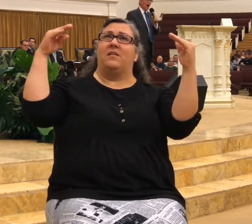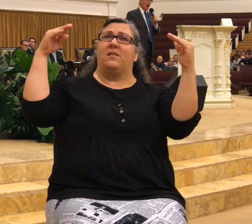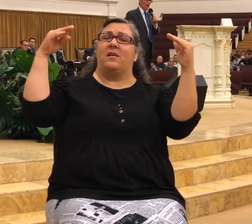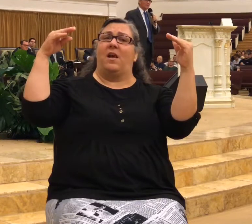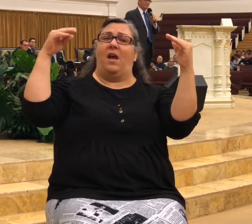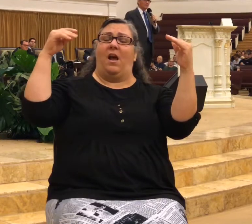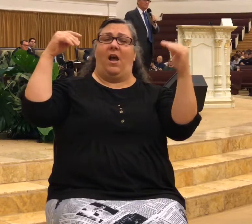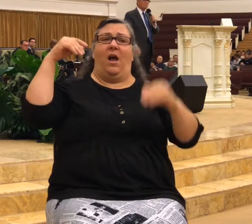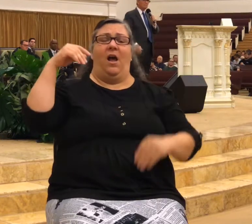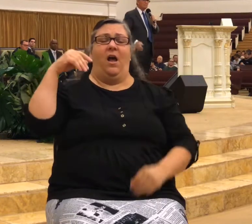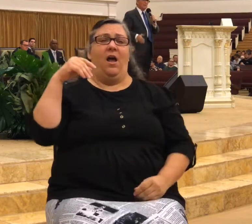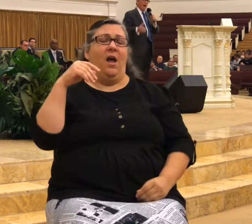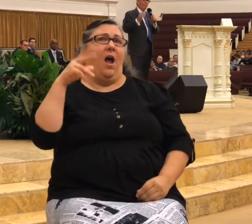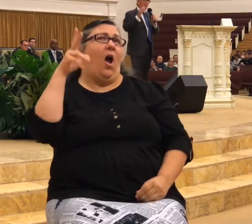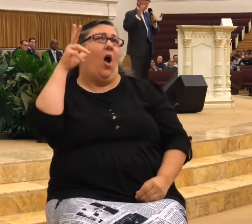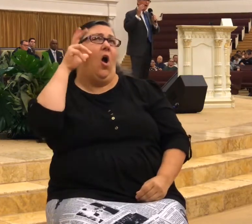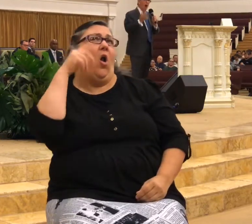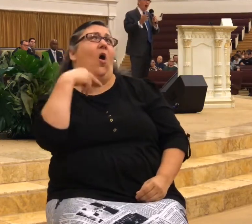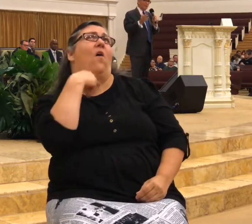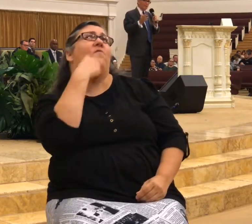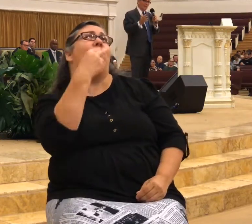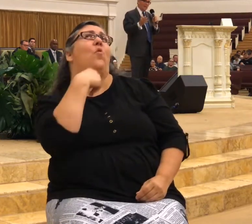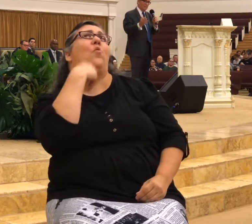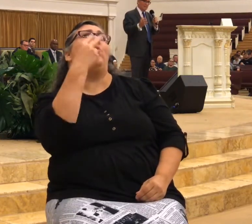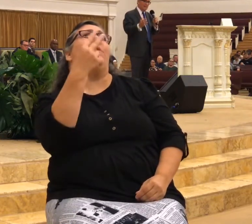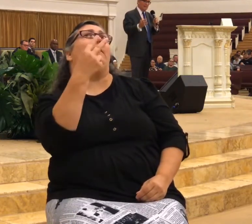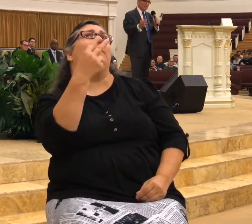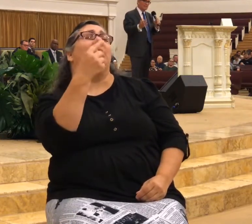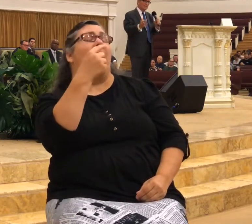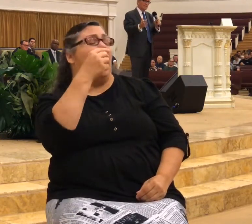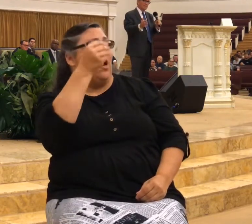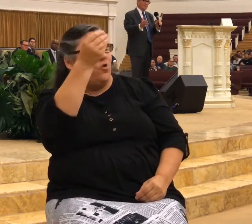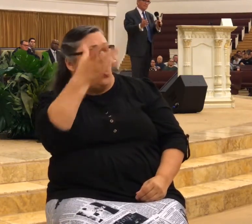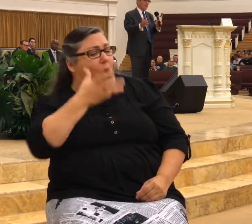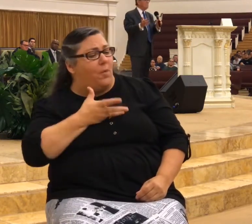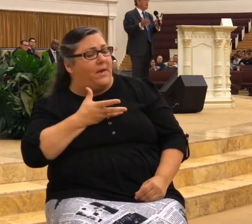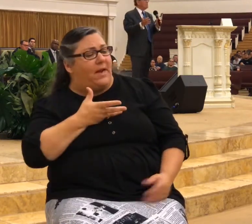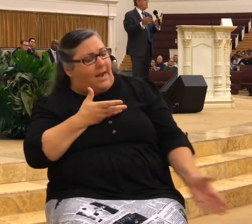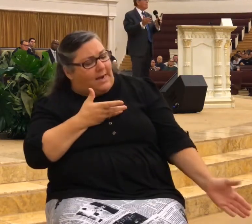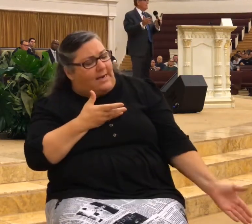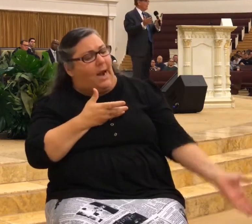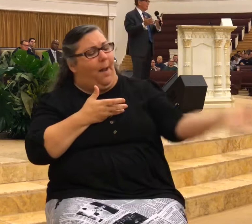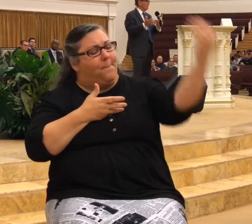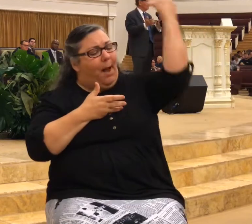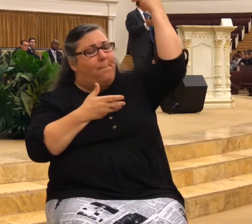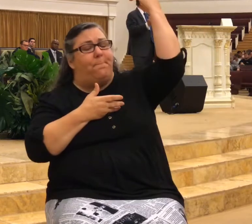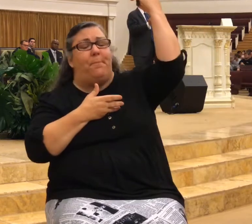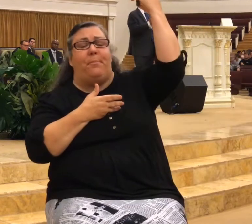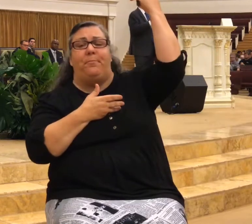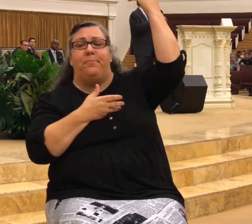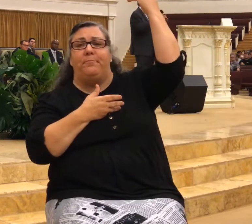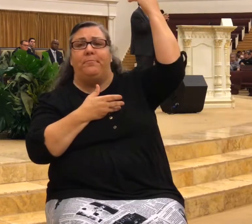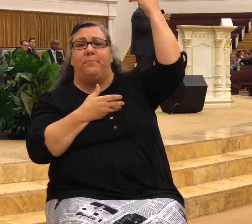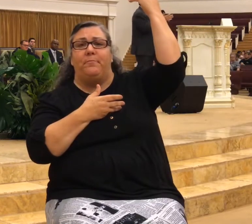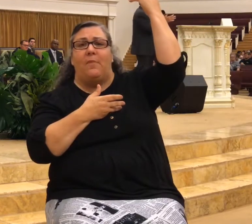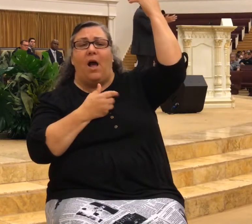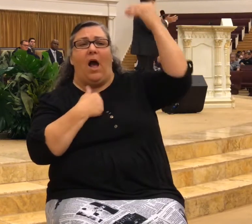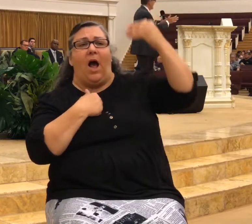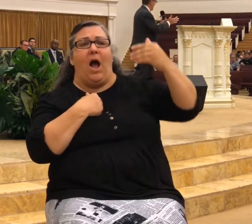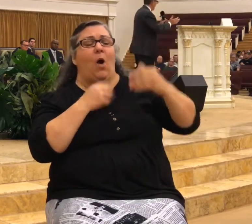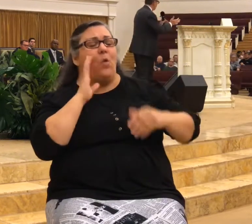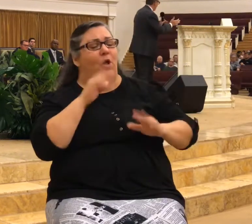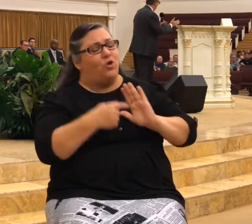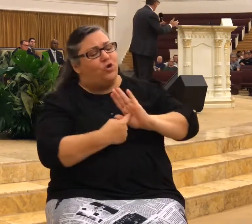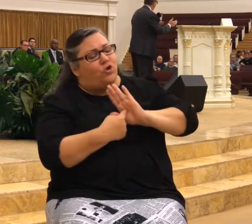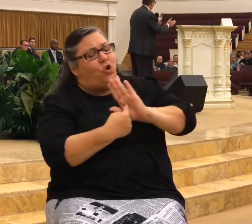heard a voice, and the voice said unto me, come up hither, and I will show